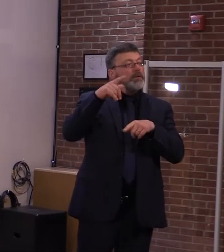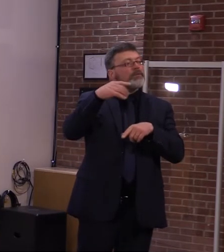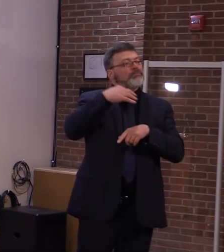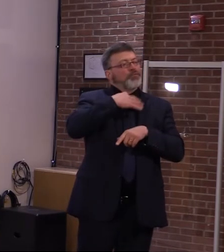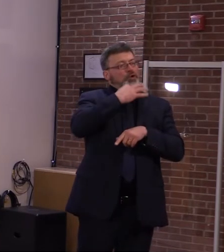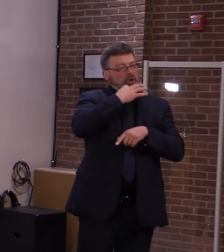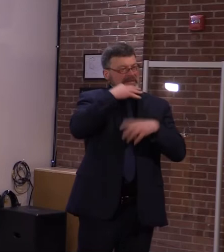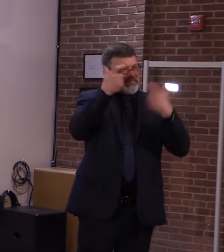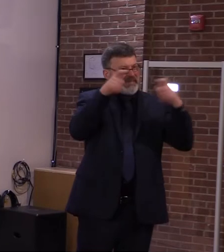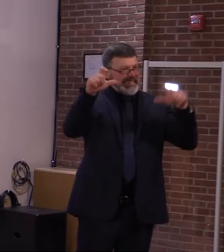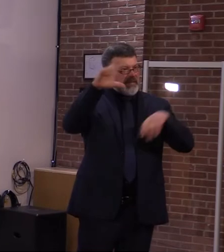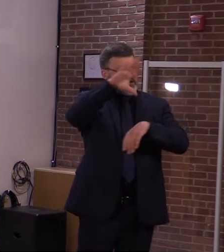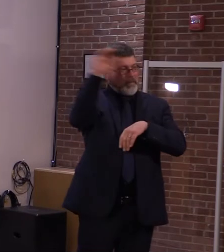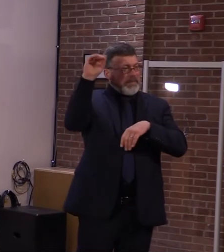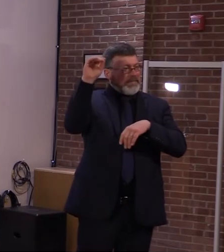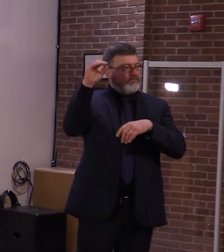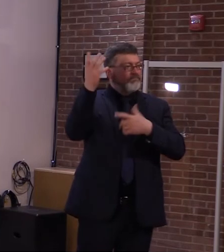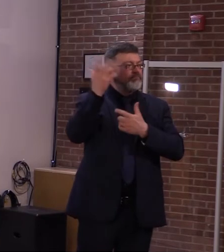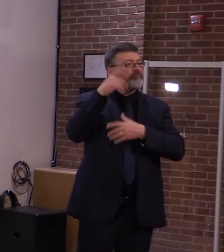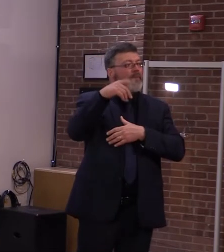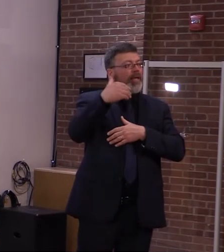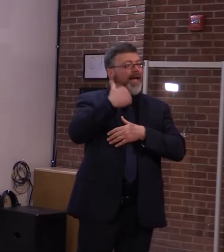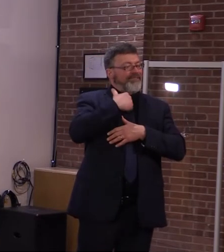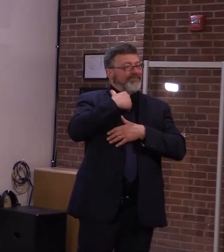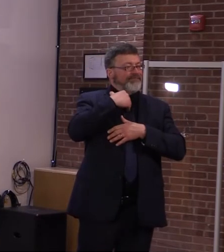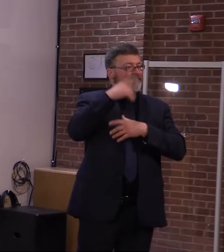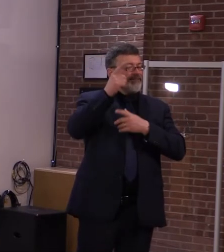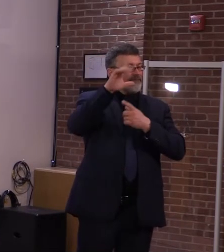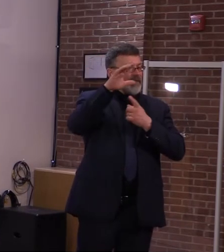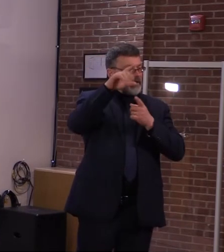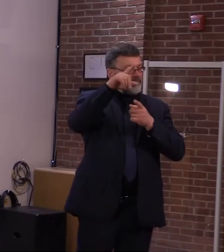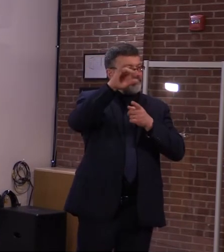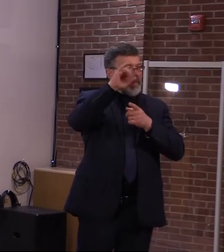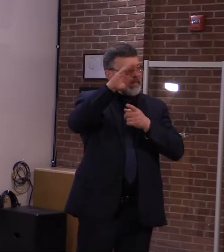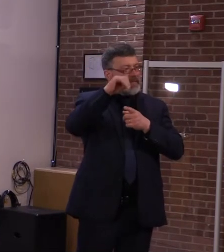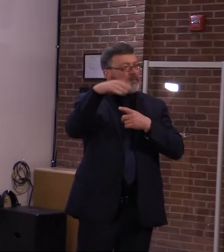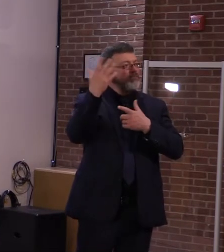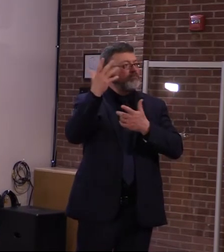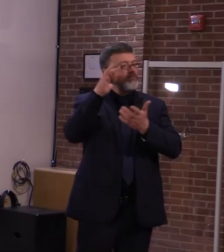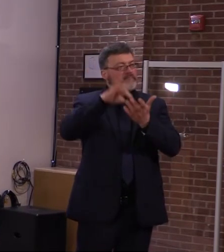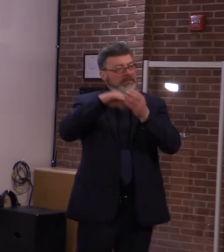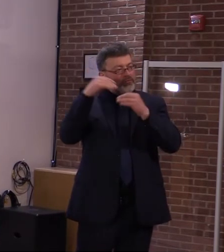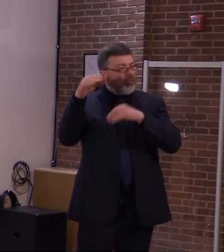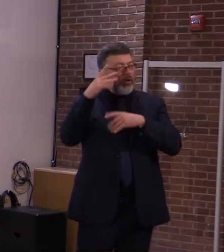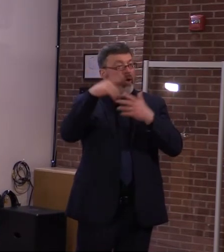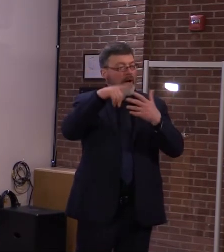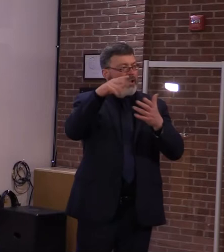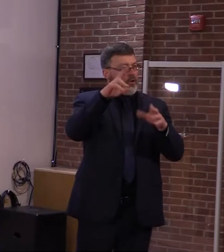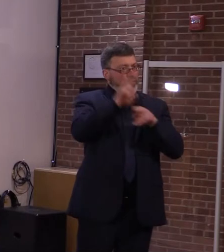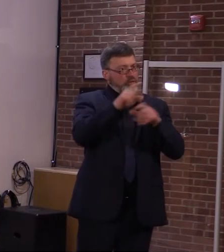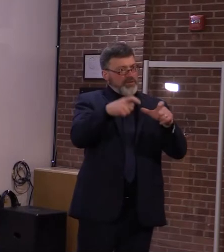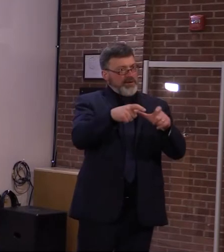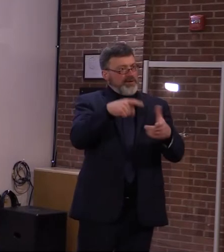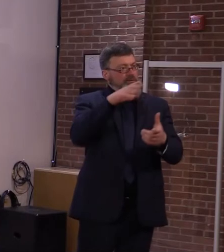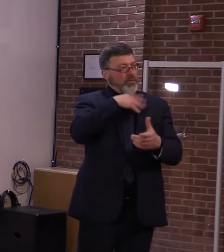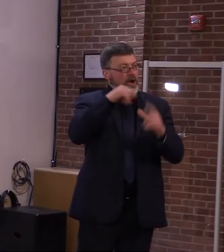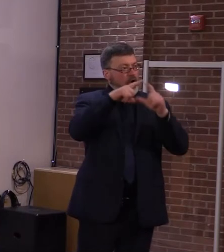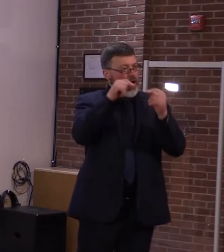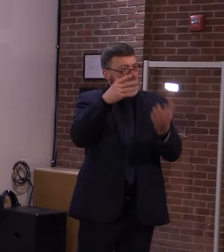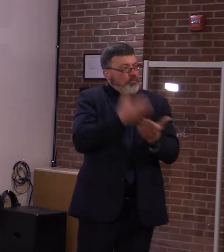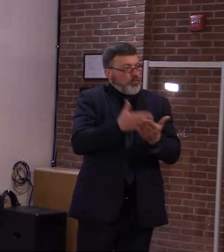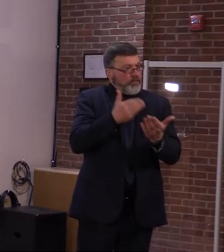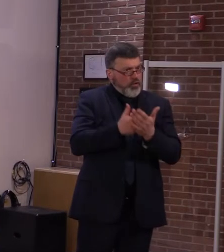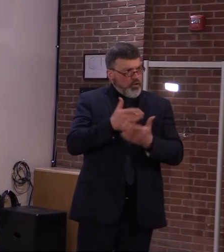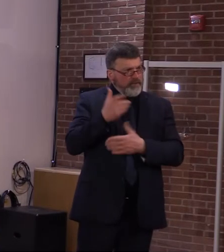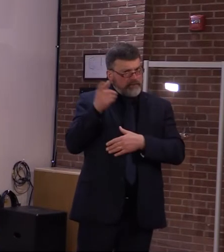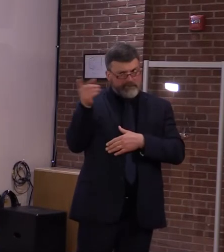Vermont? Yeah, I think it's somewhat of an open question. You know, we're all going to be facing at this point in